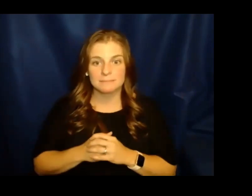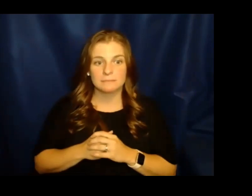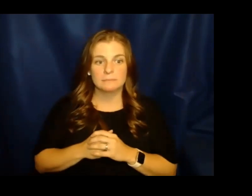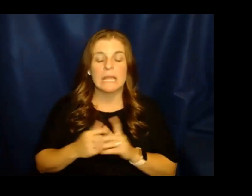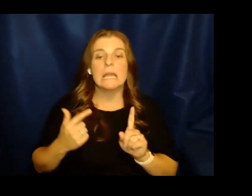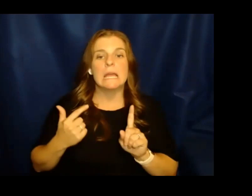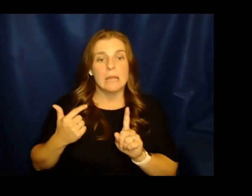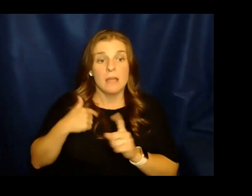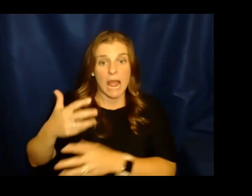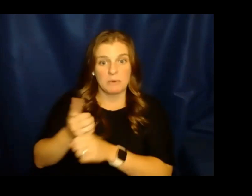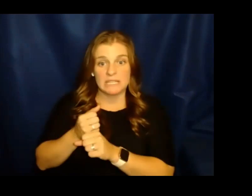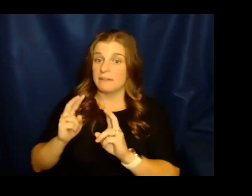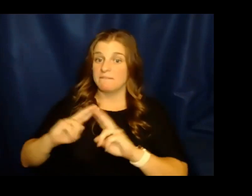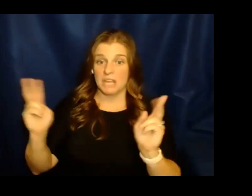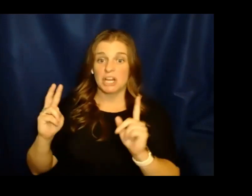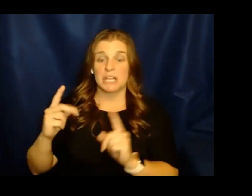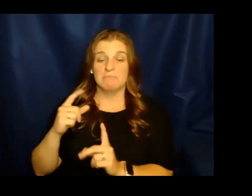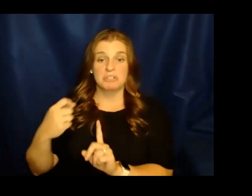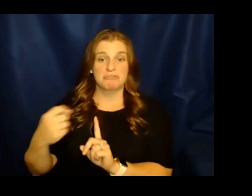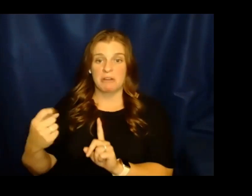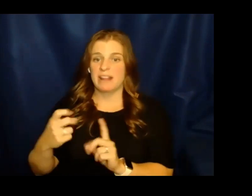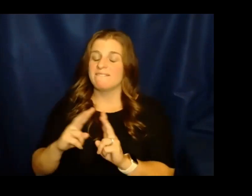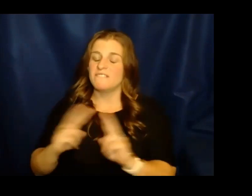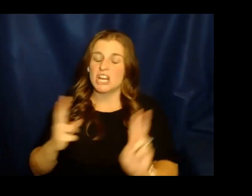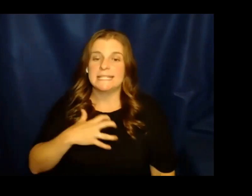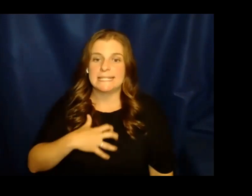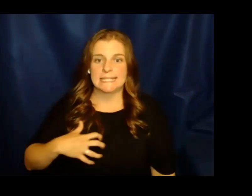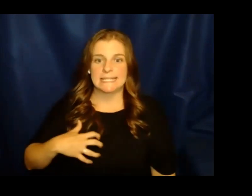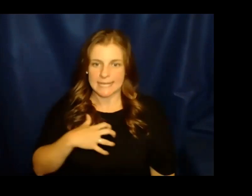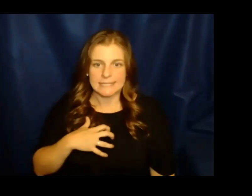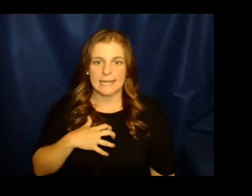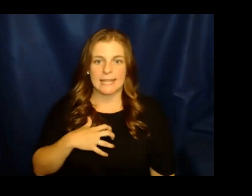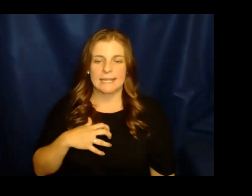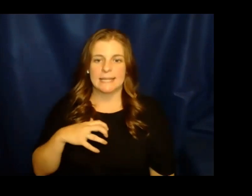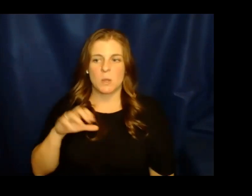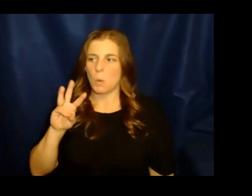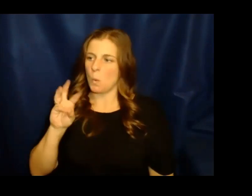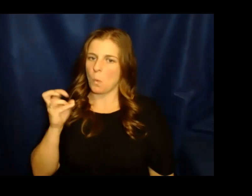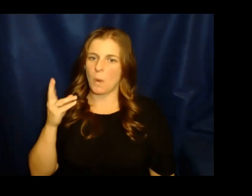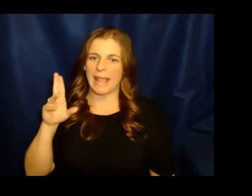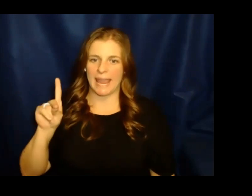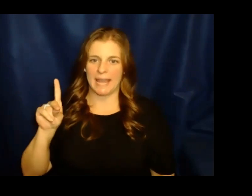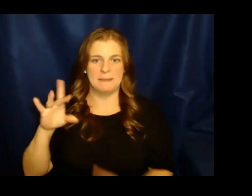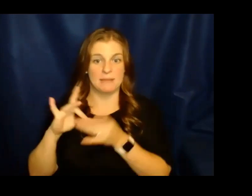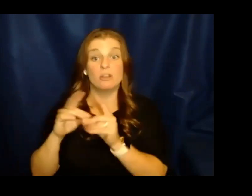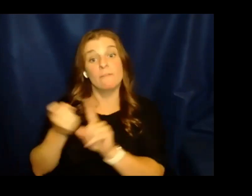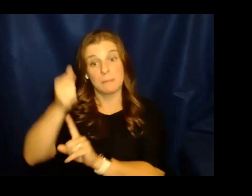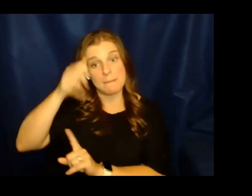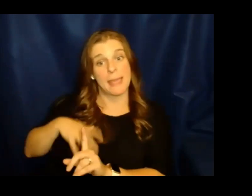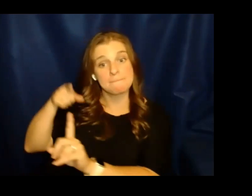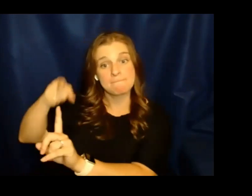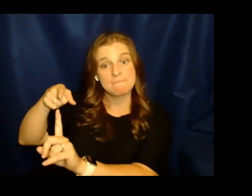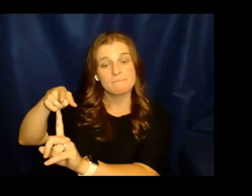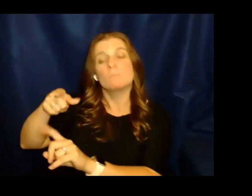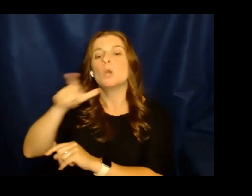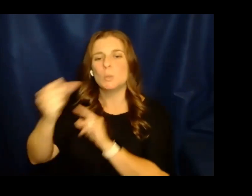triggering, a very disgusting and wicked message from a man who sent